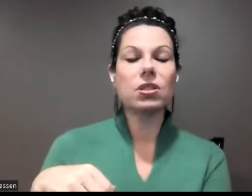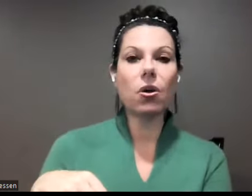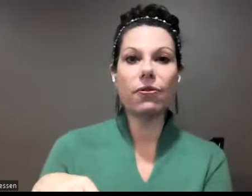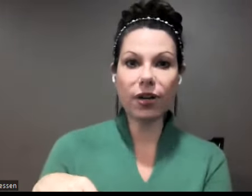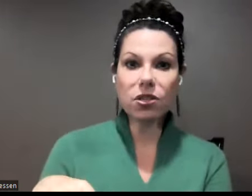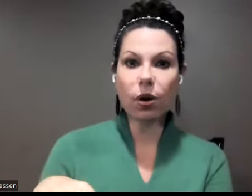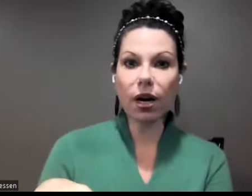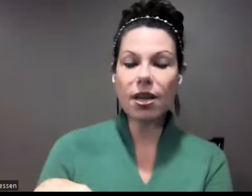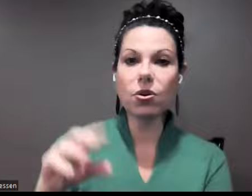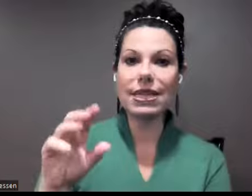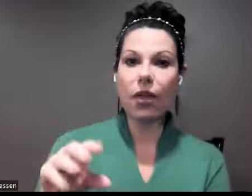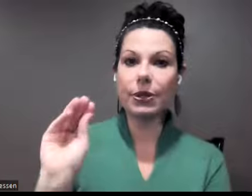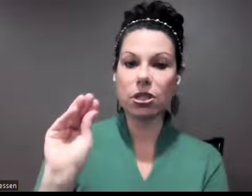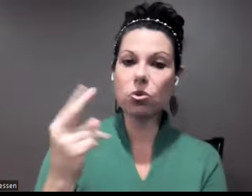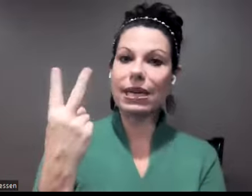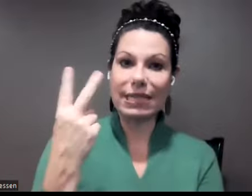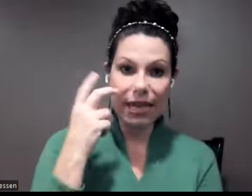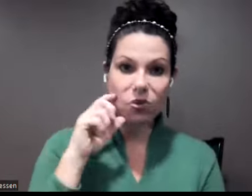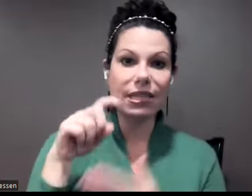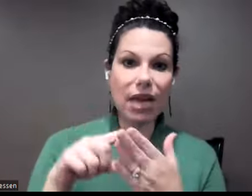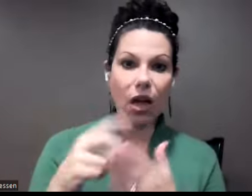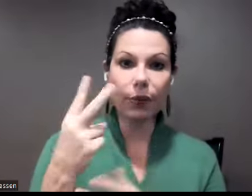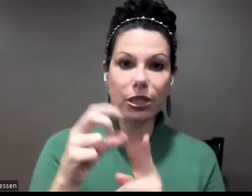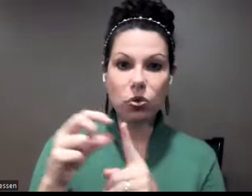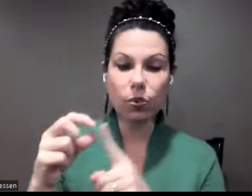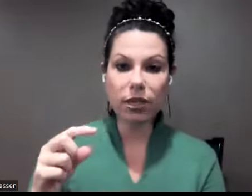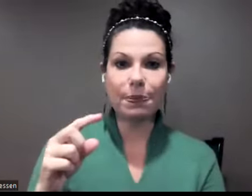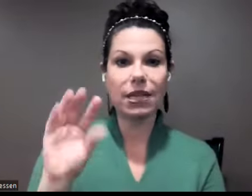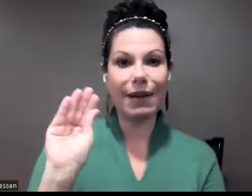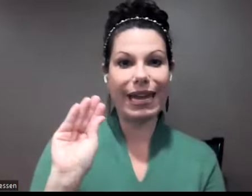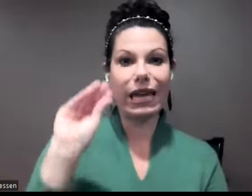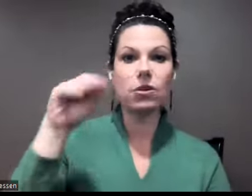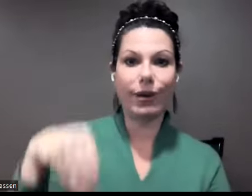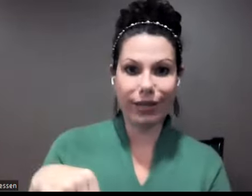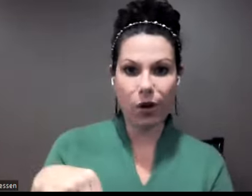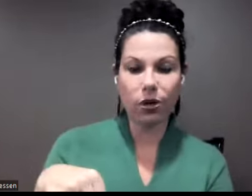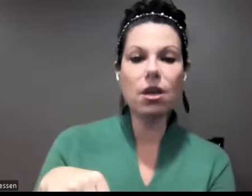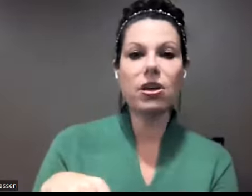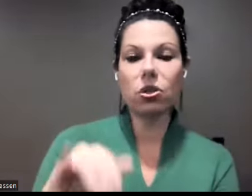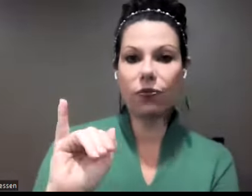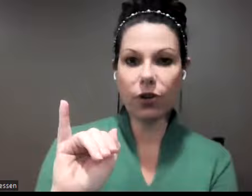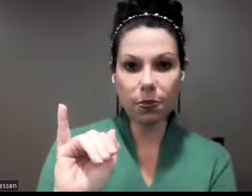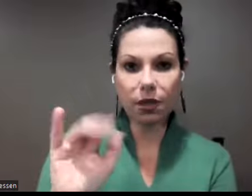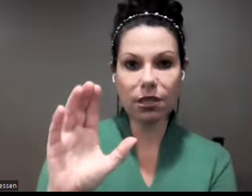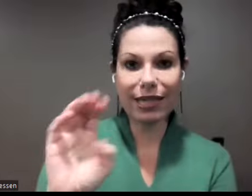So the first word, you could tell there was you can tell there were 2 words because my hand went down. So the first word looks like